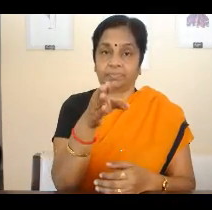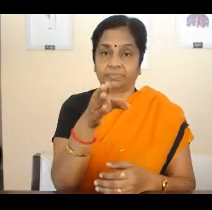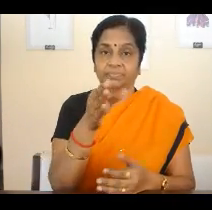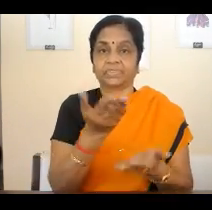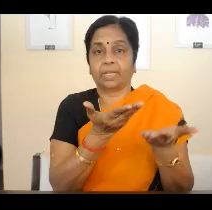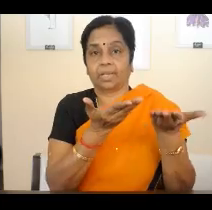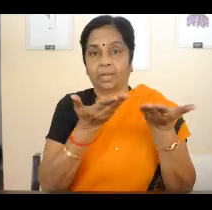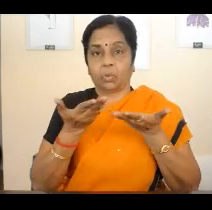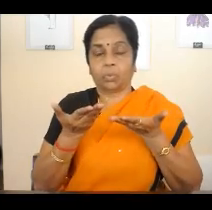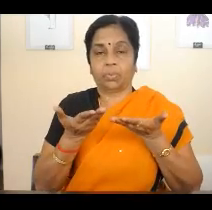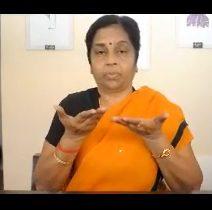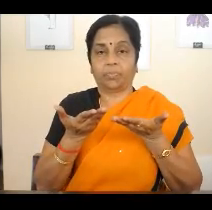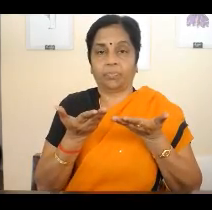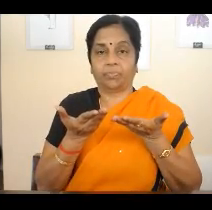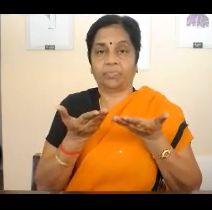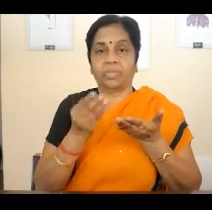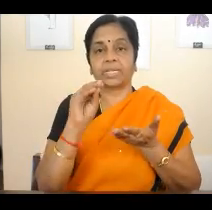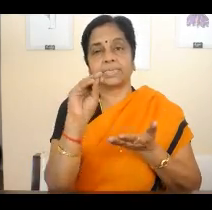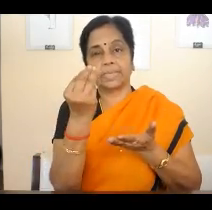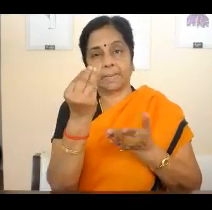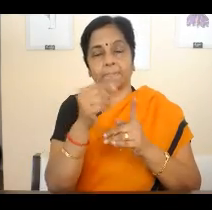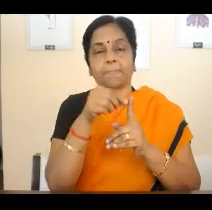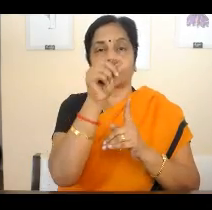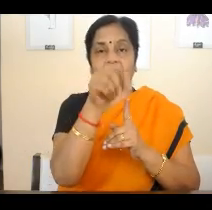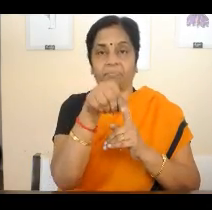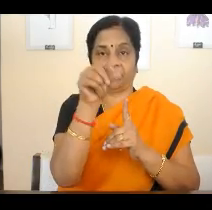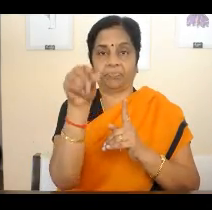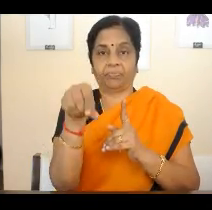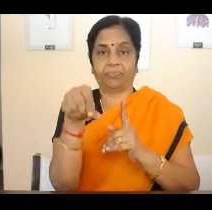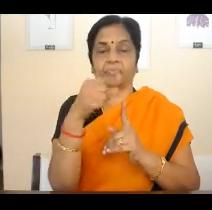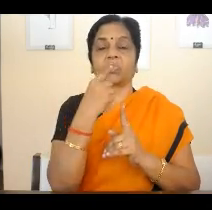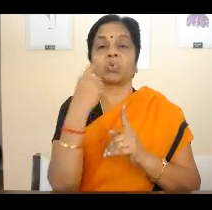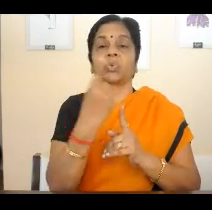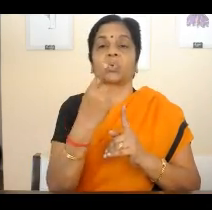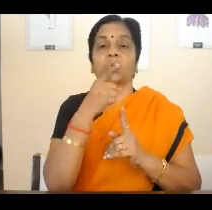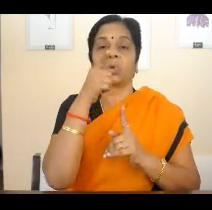invite some persons who have given the comments.